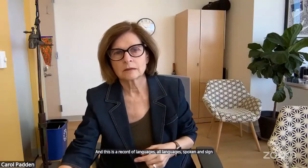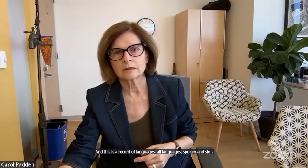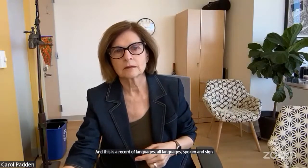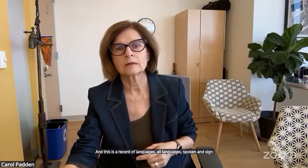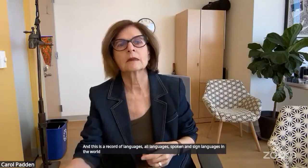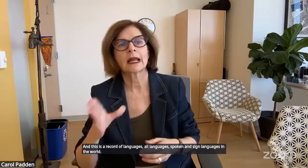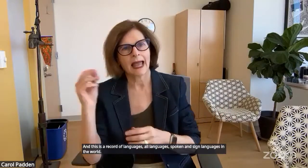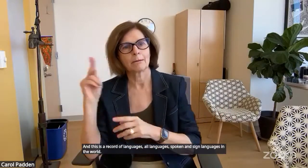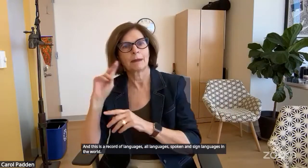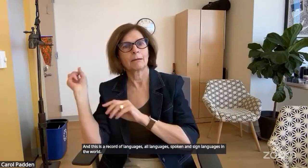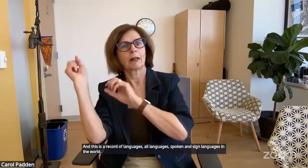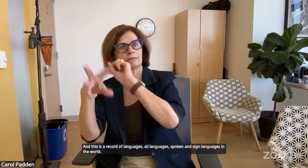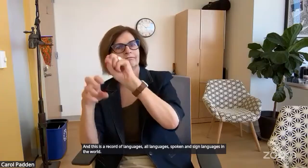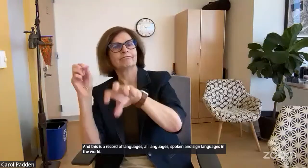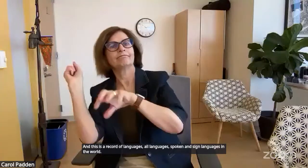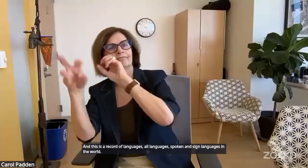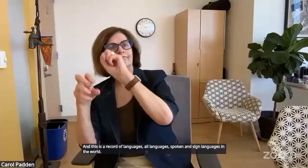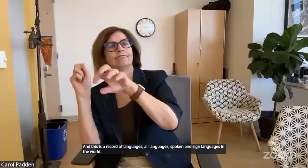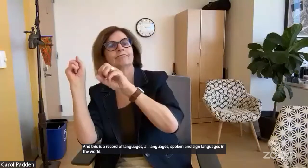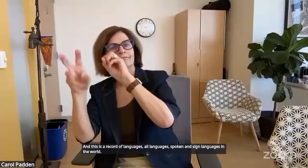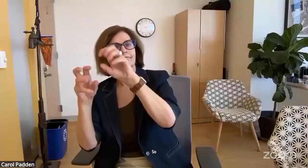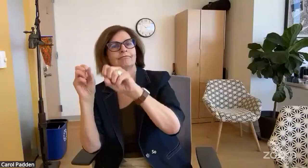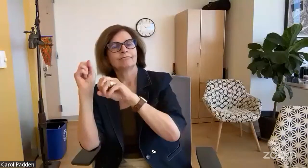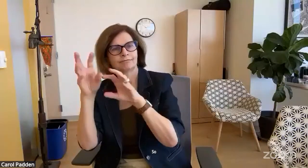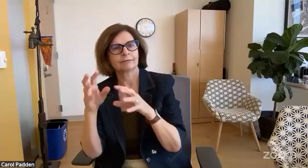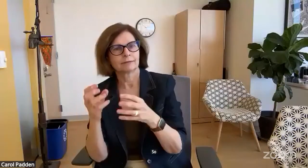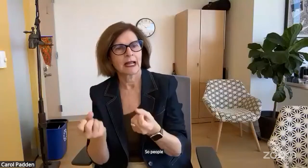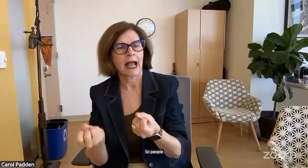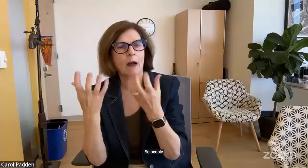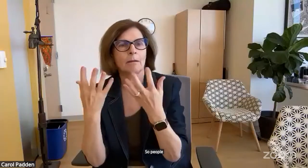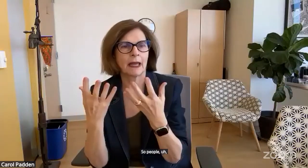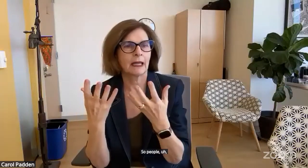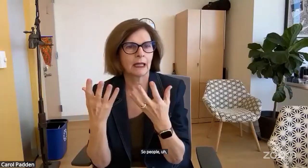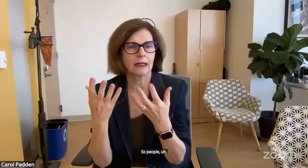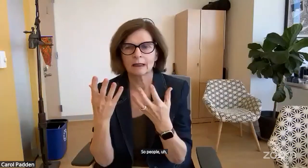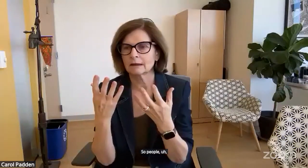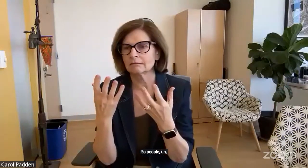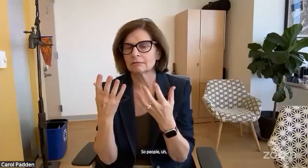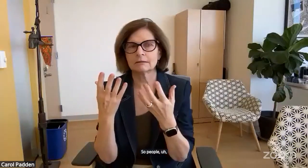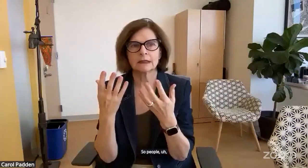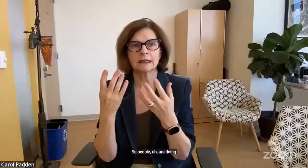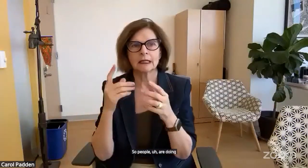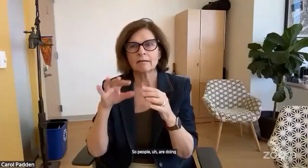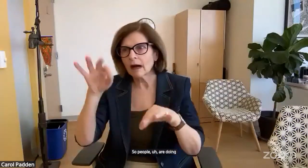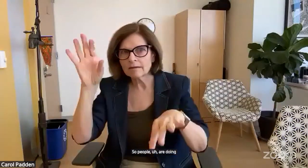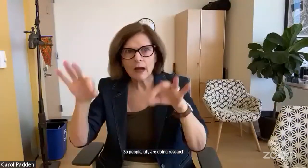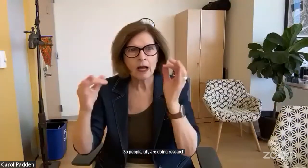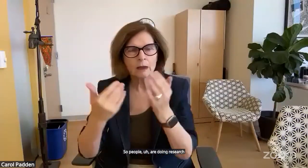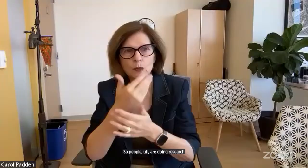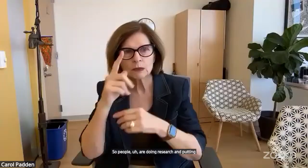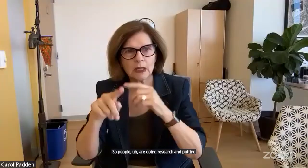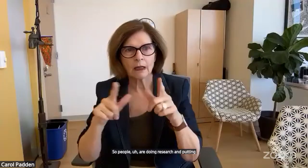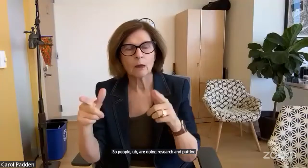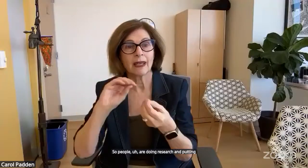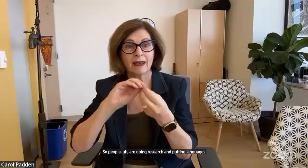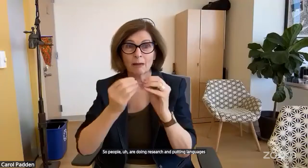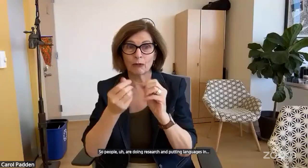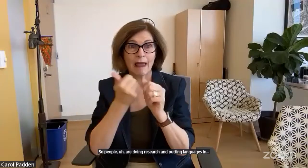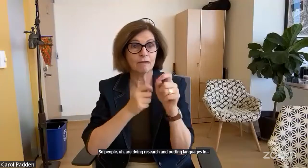world. So people are doing research and putting languages and entering